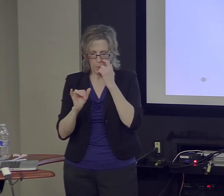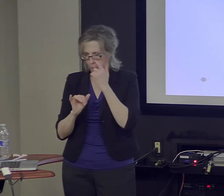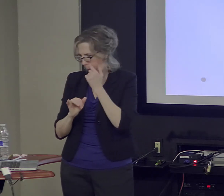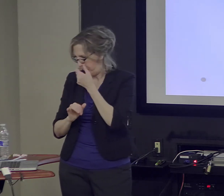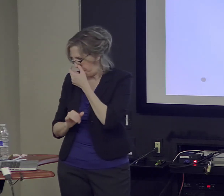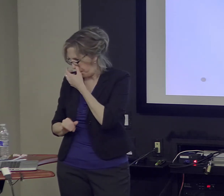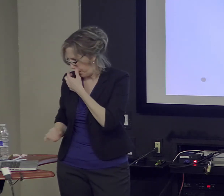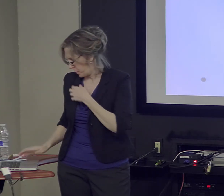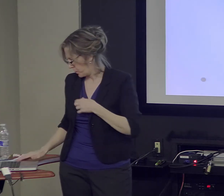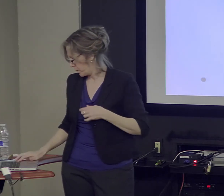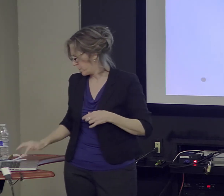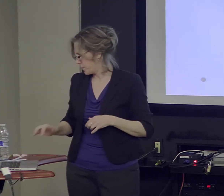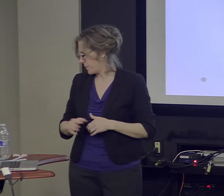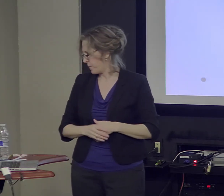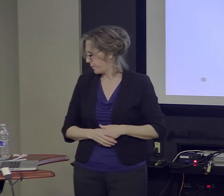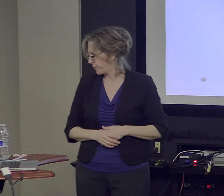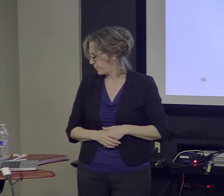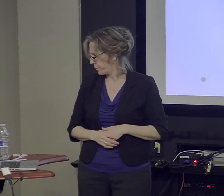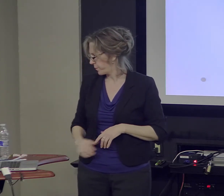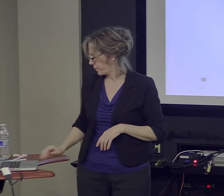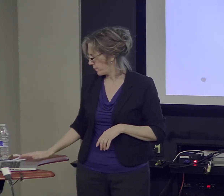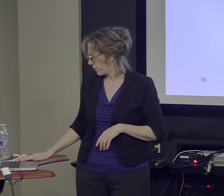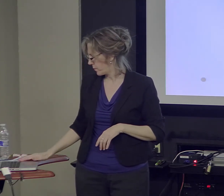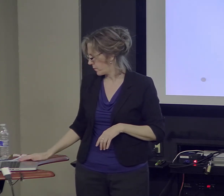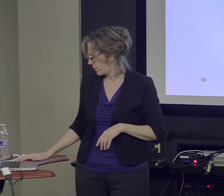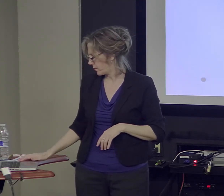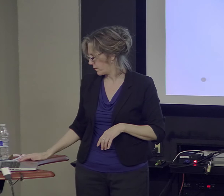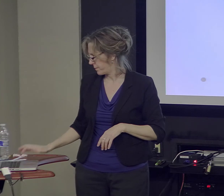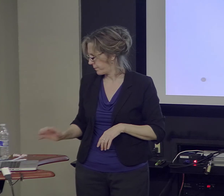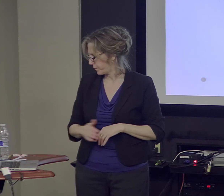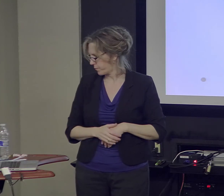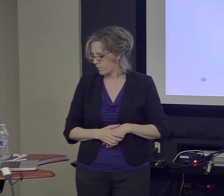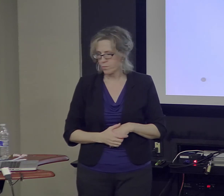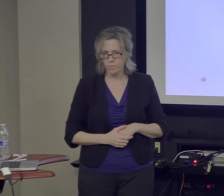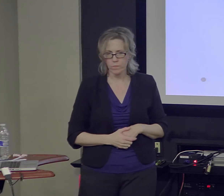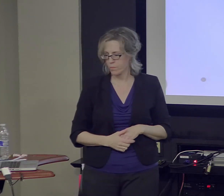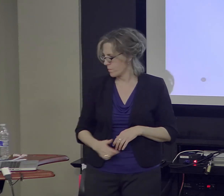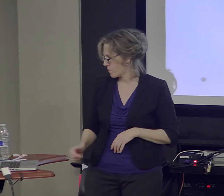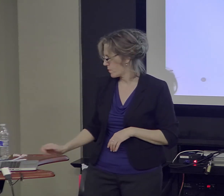also collected demographic information from each participant.